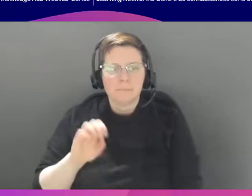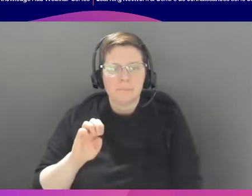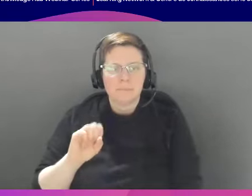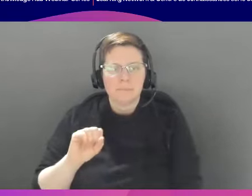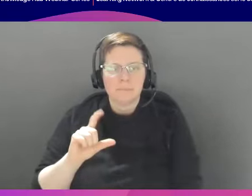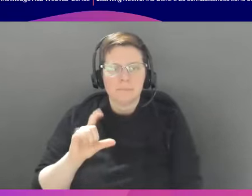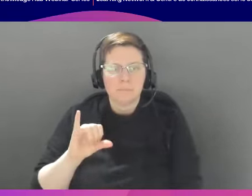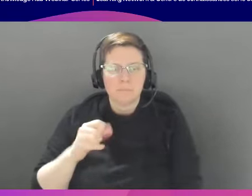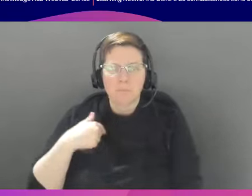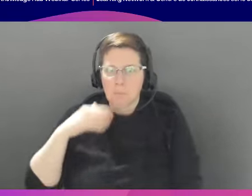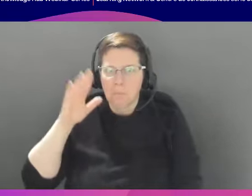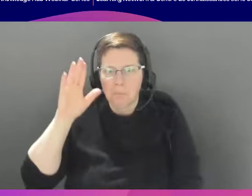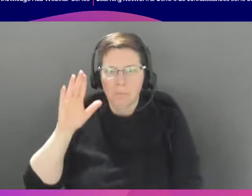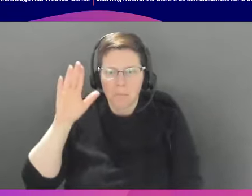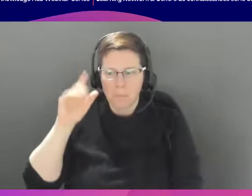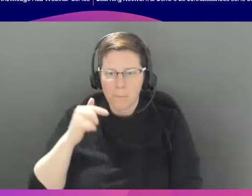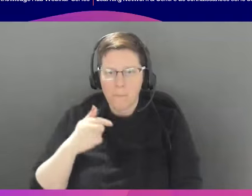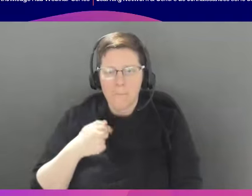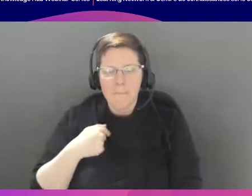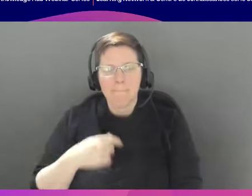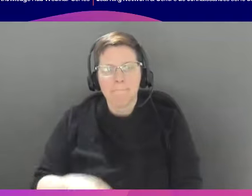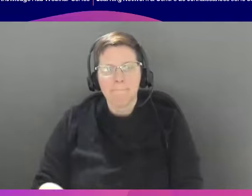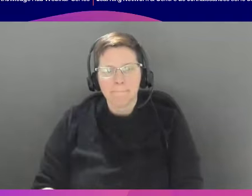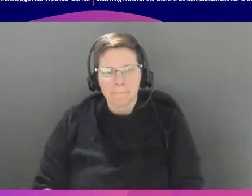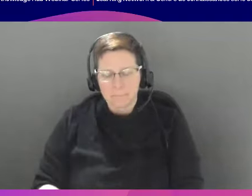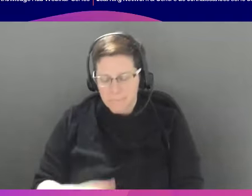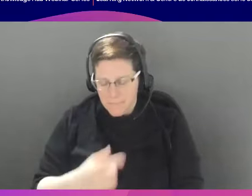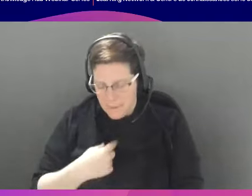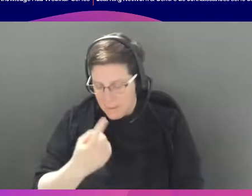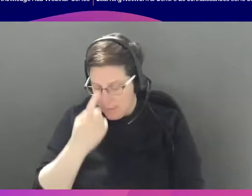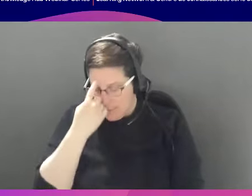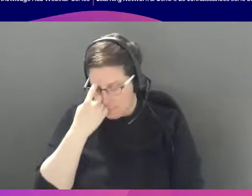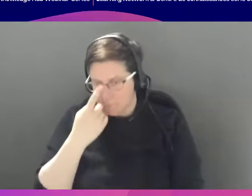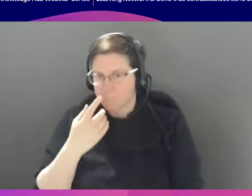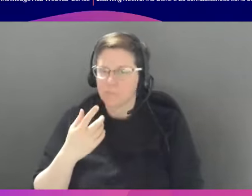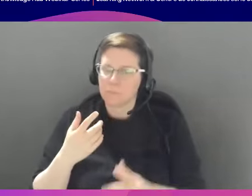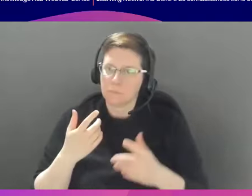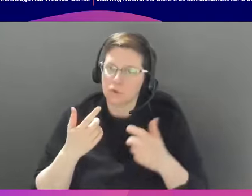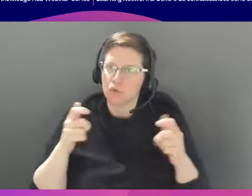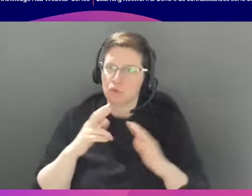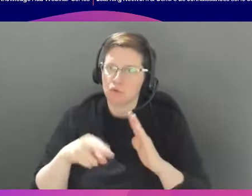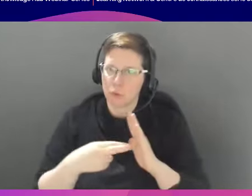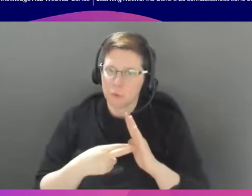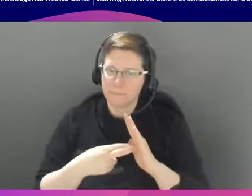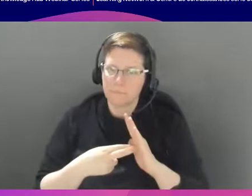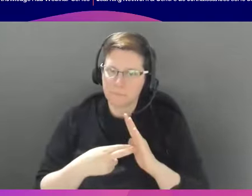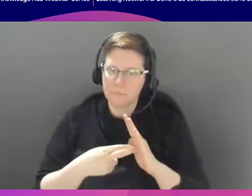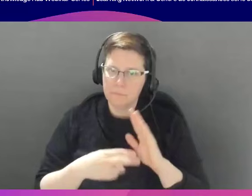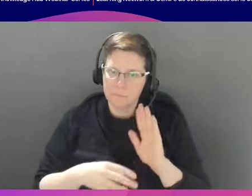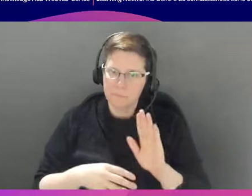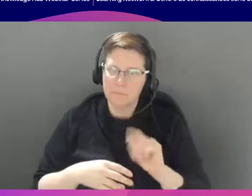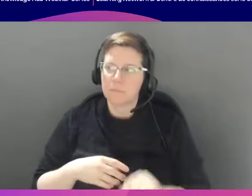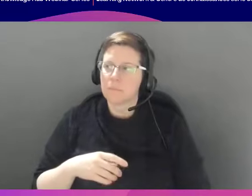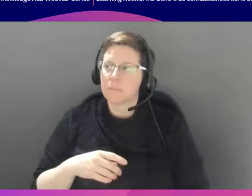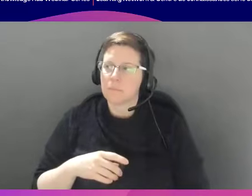Yeah, maybe I'll jump in here. Yeah, I think there's definitely a big role there, but I think